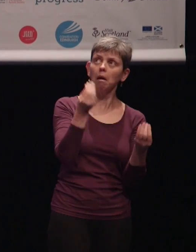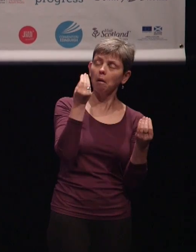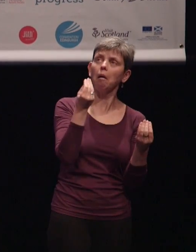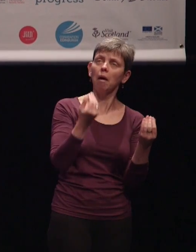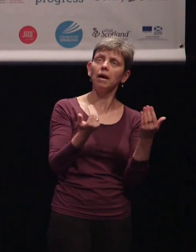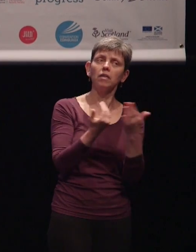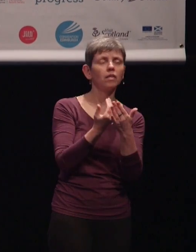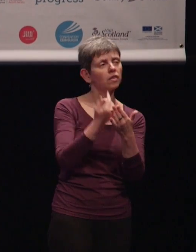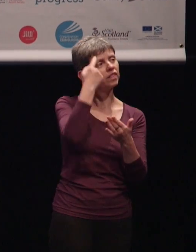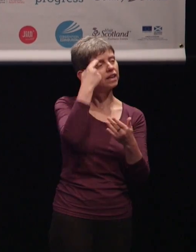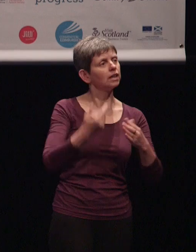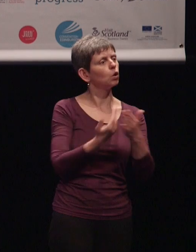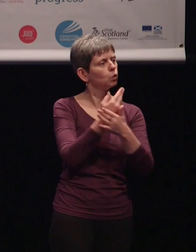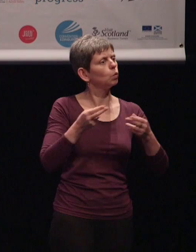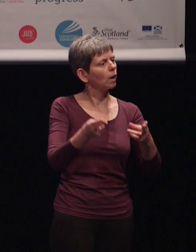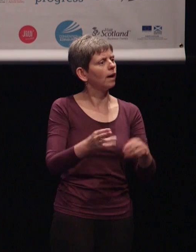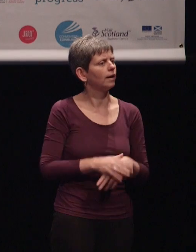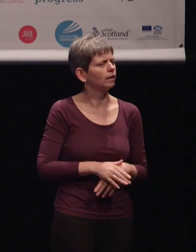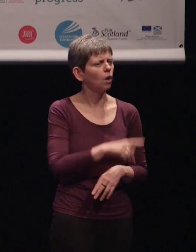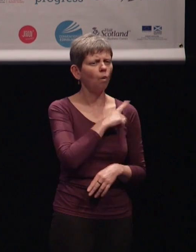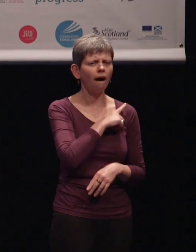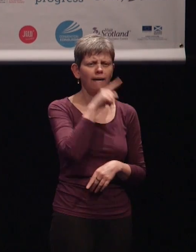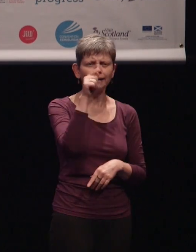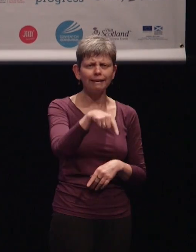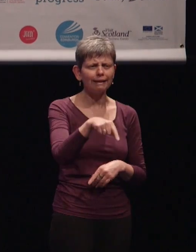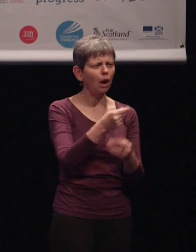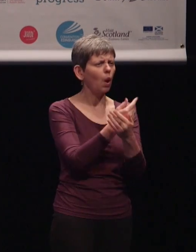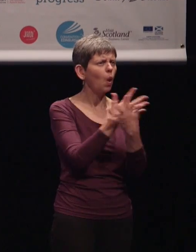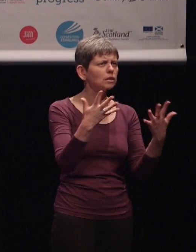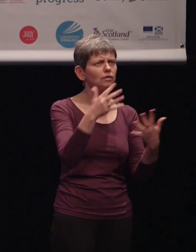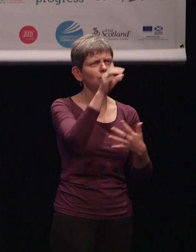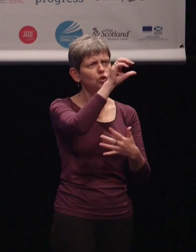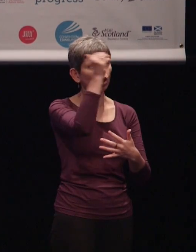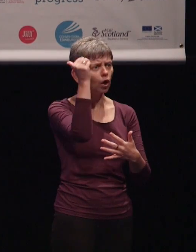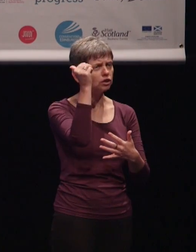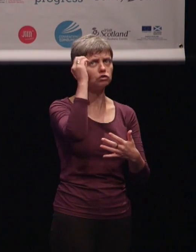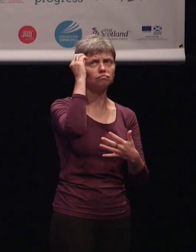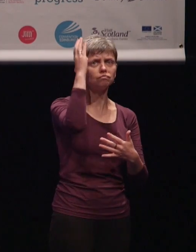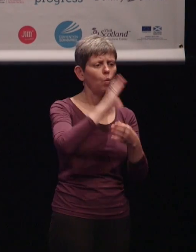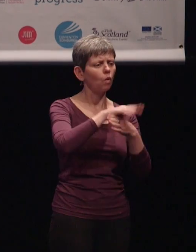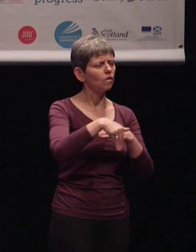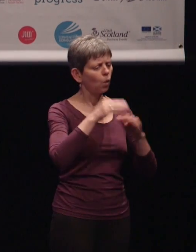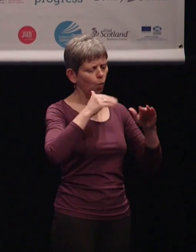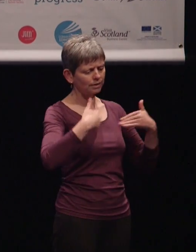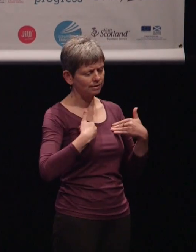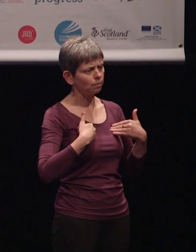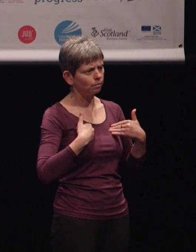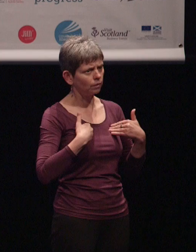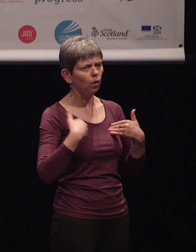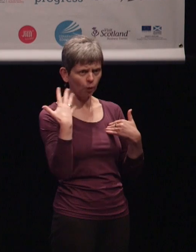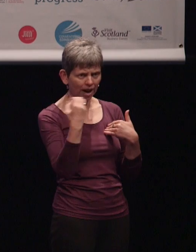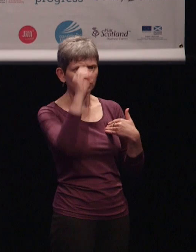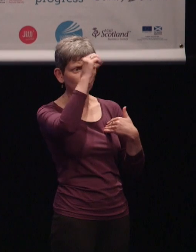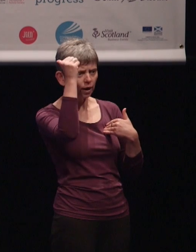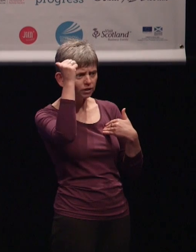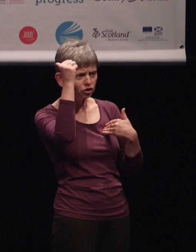is we have lots of knowledge of autism today in my country, in Sweden, but we don't always do or